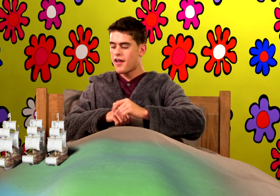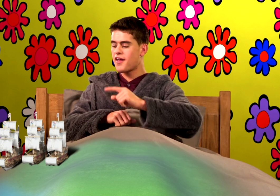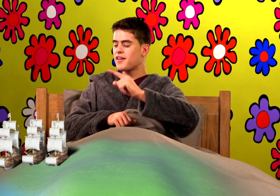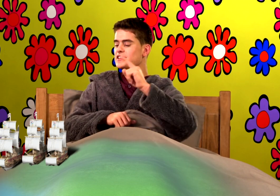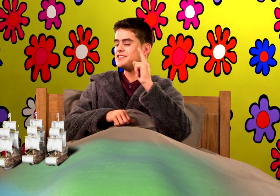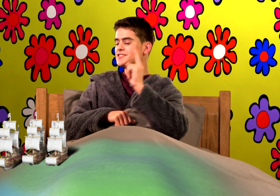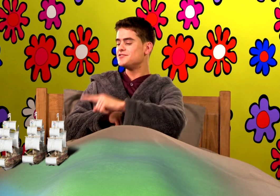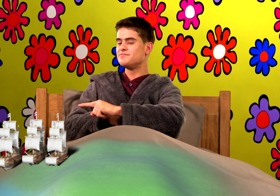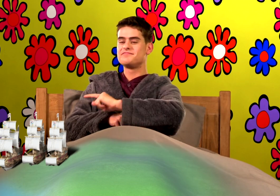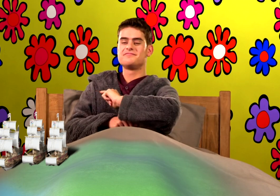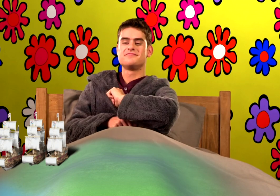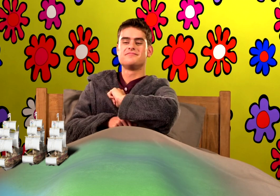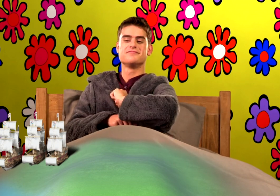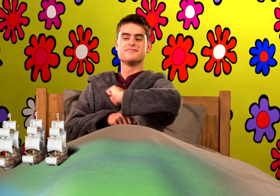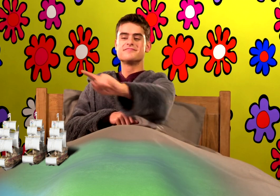Sometimes sent my ships and fleets